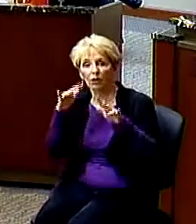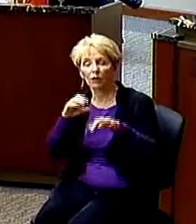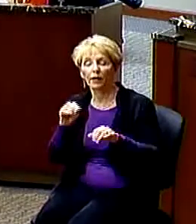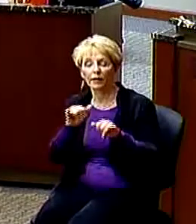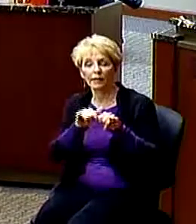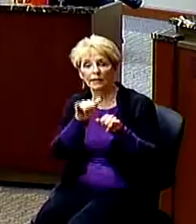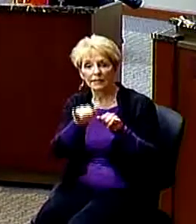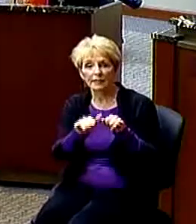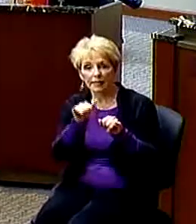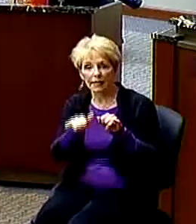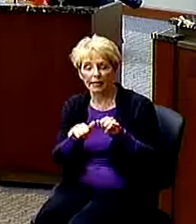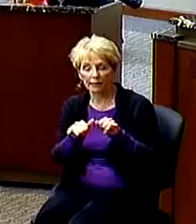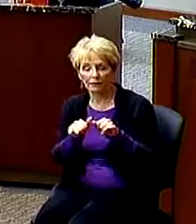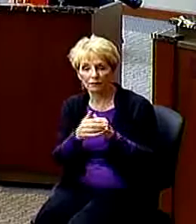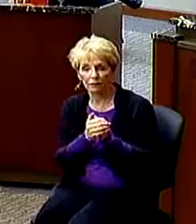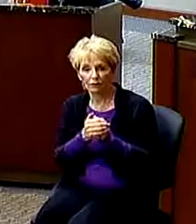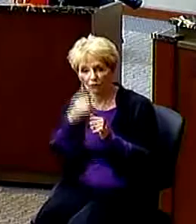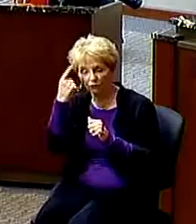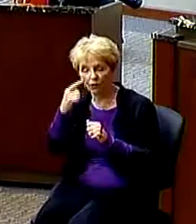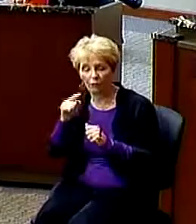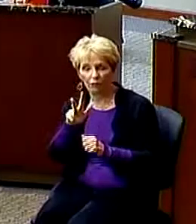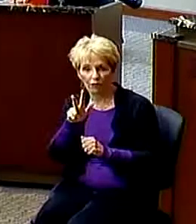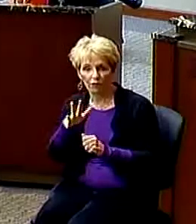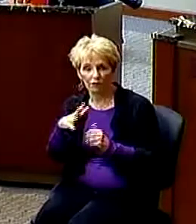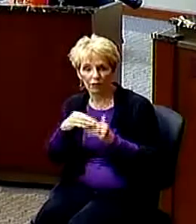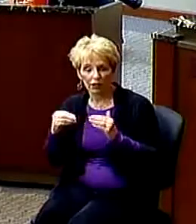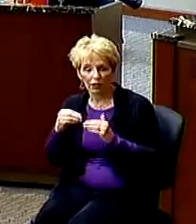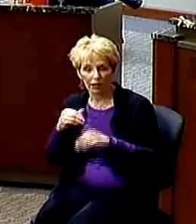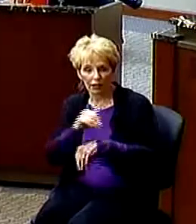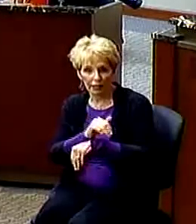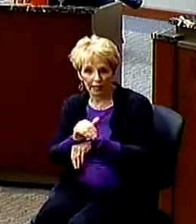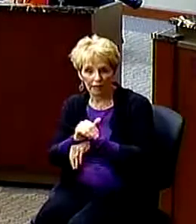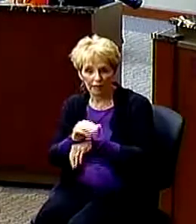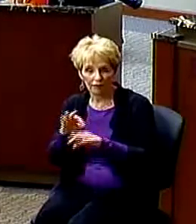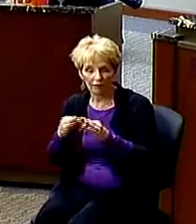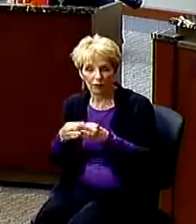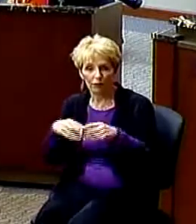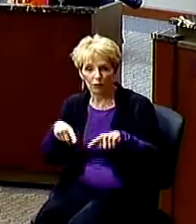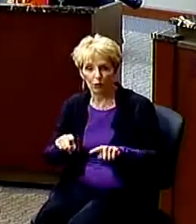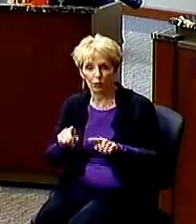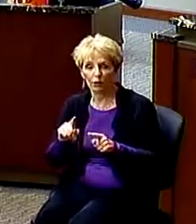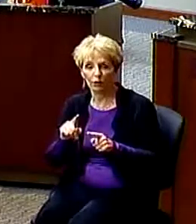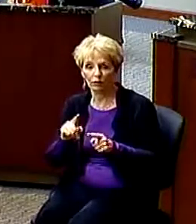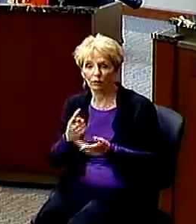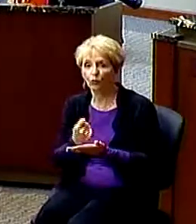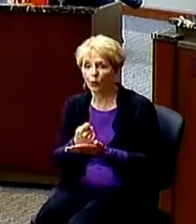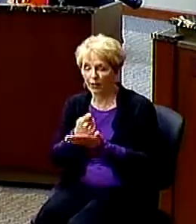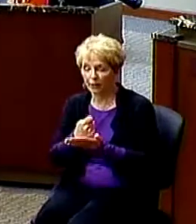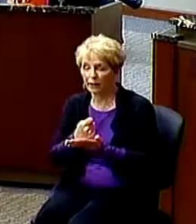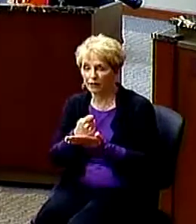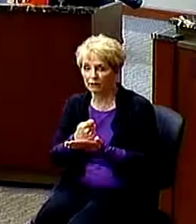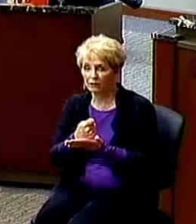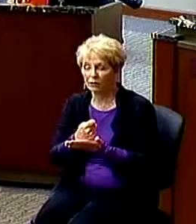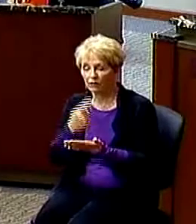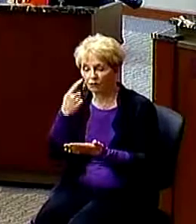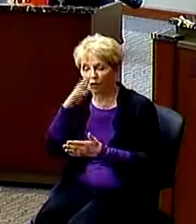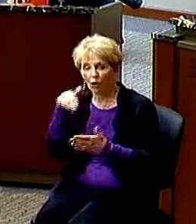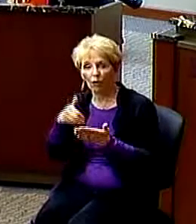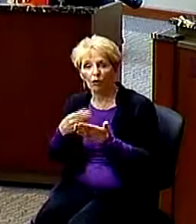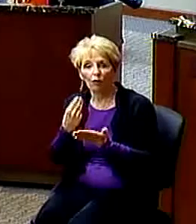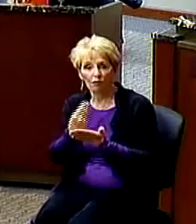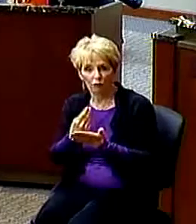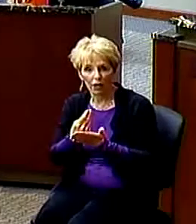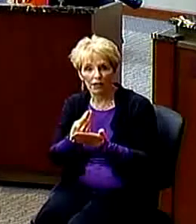stay for like $35 a night, the families during treatment and such. And so all the